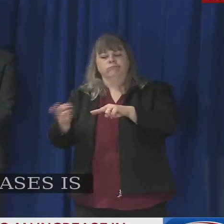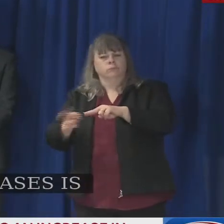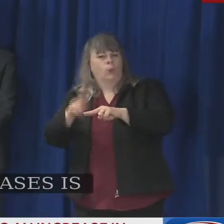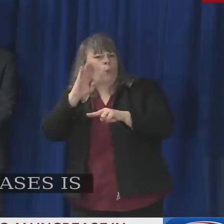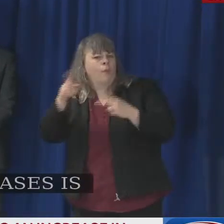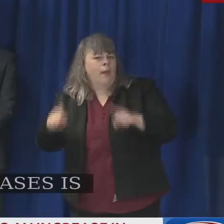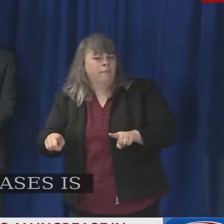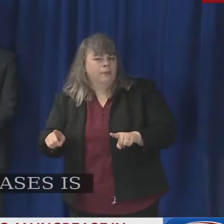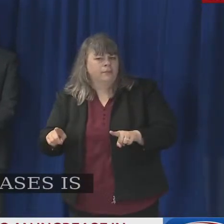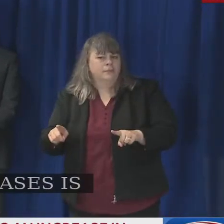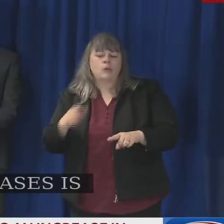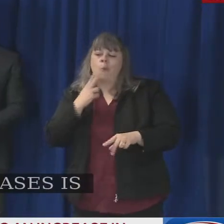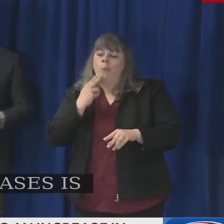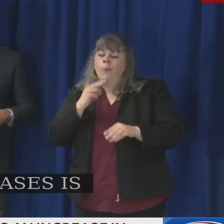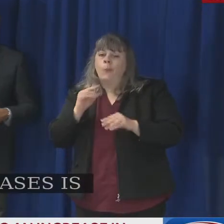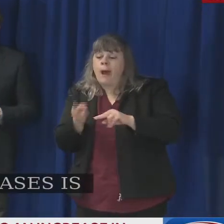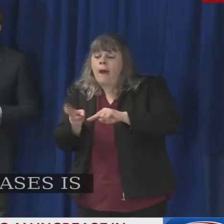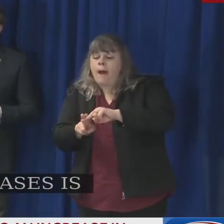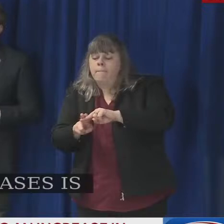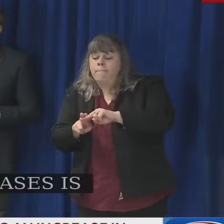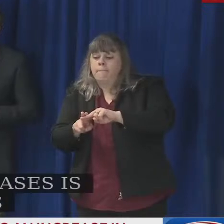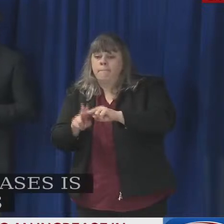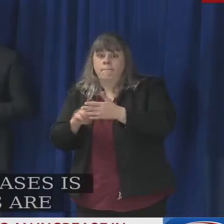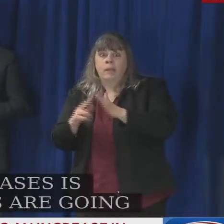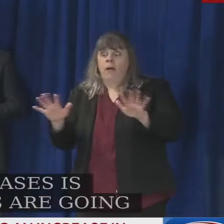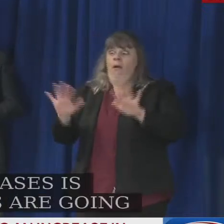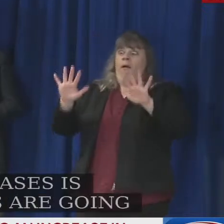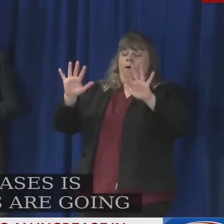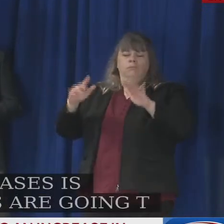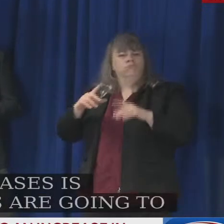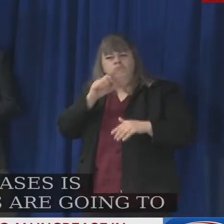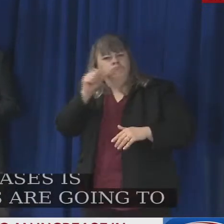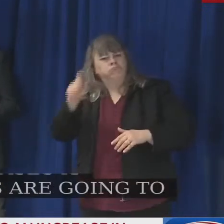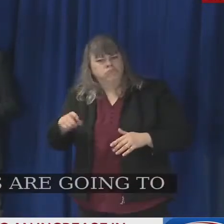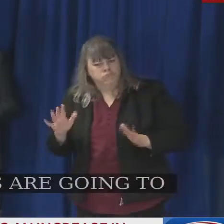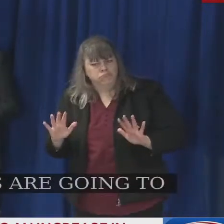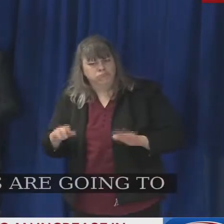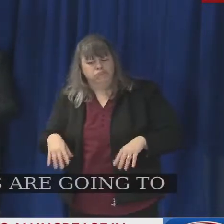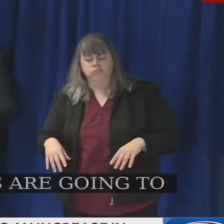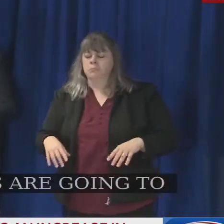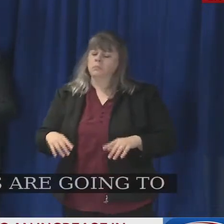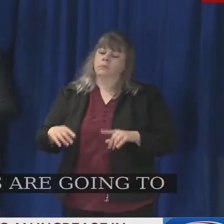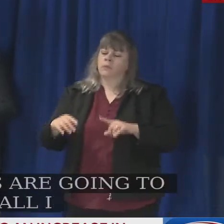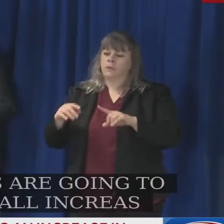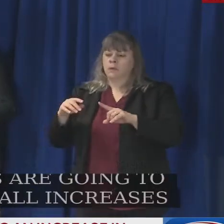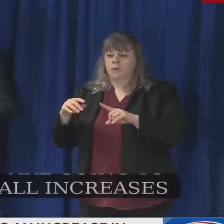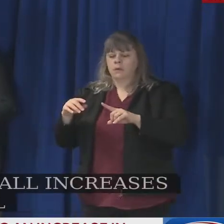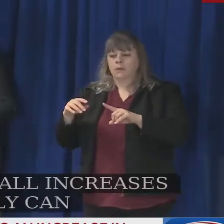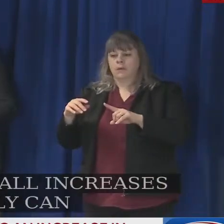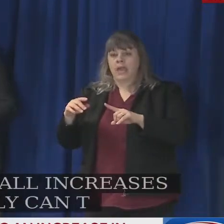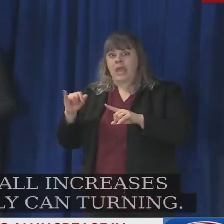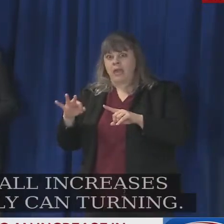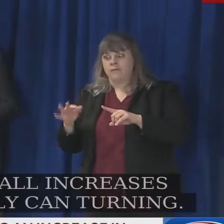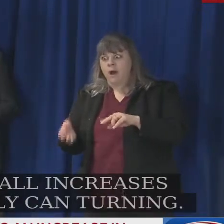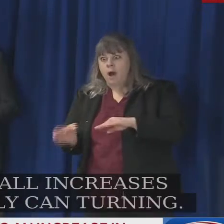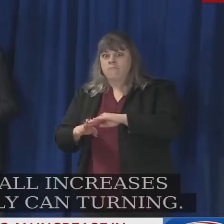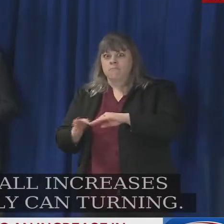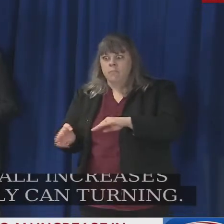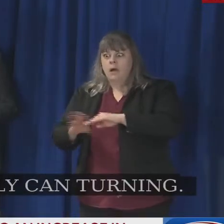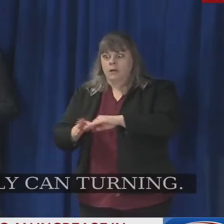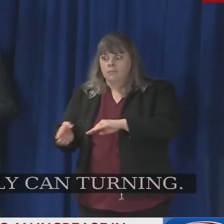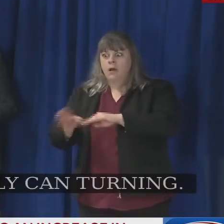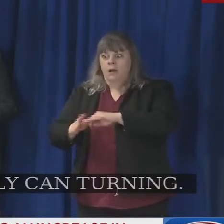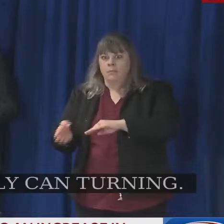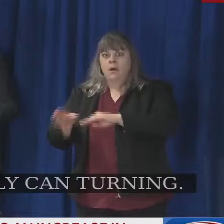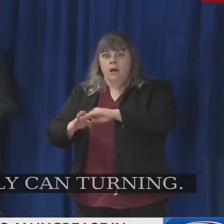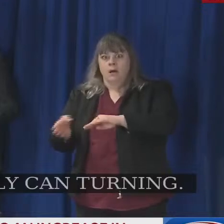Small increases are not necessarily concerning. What would be more concerning is a sustained continual increase,